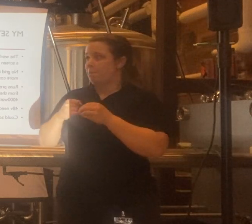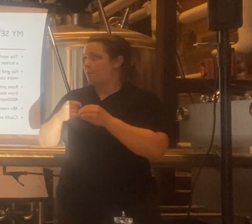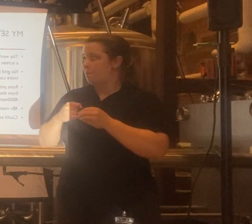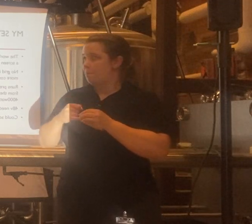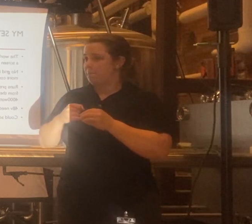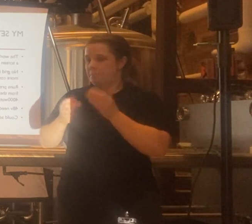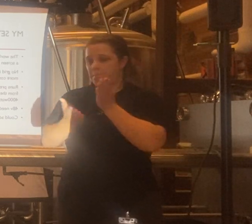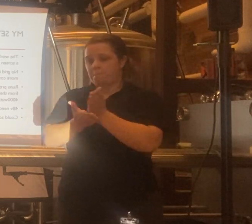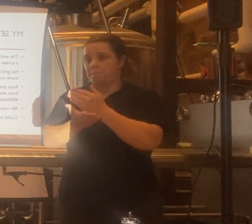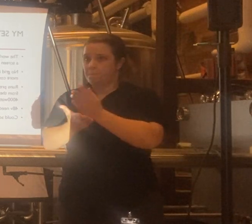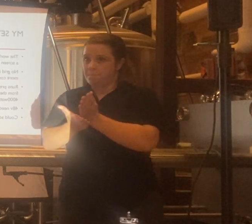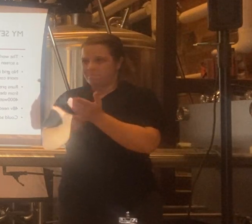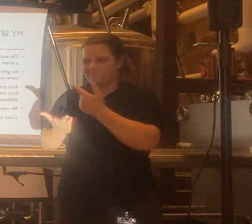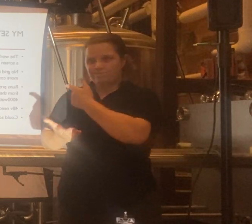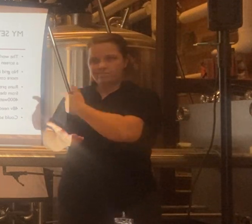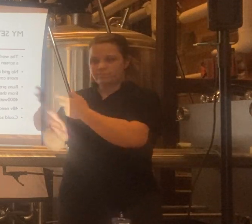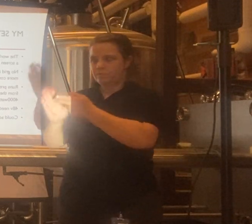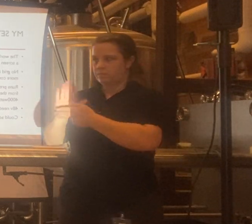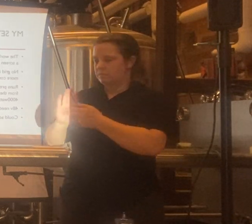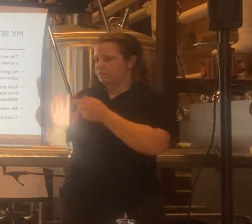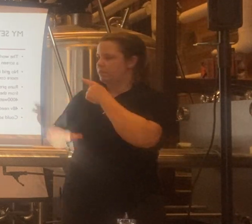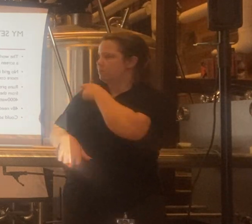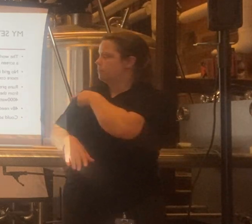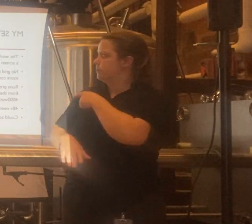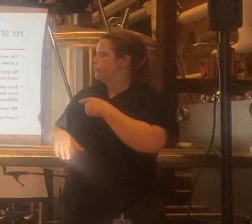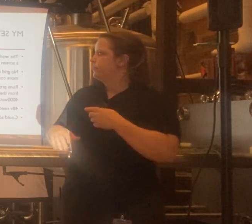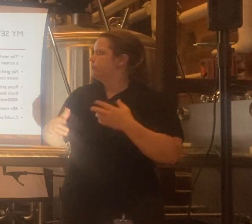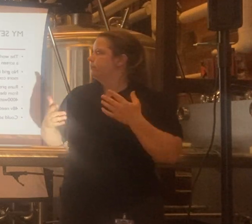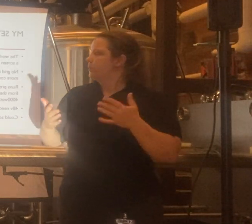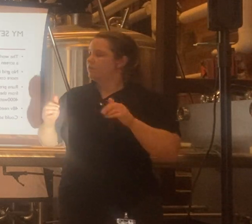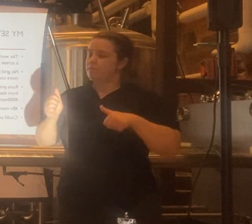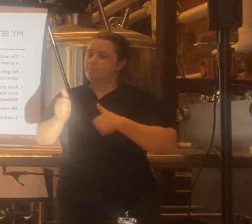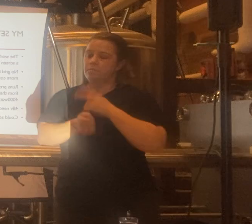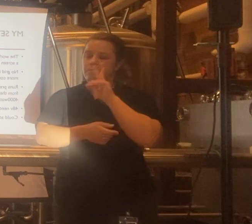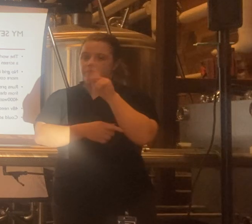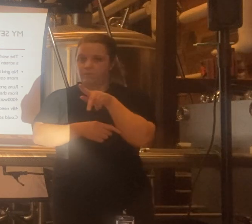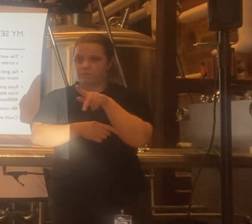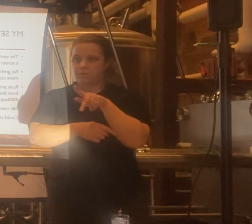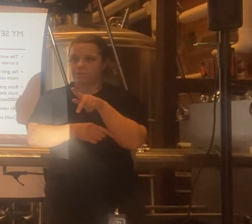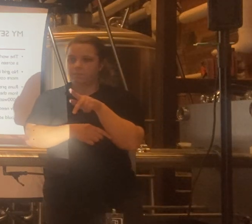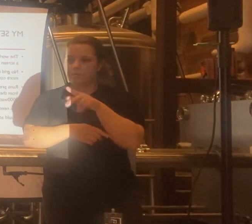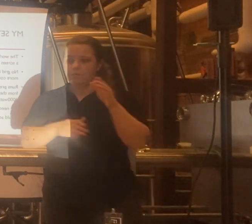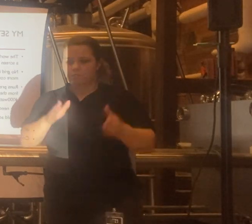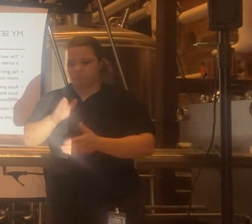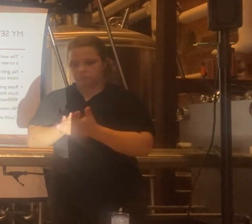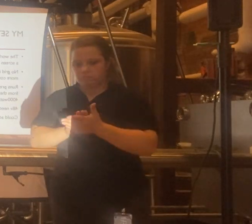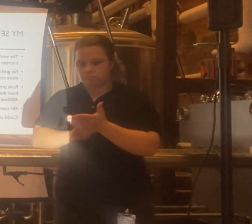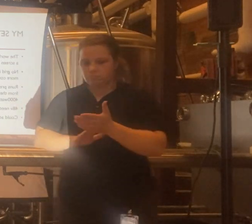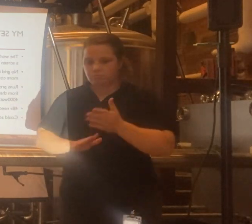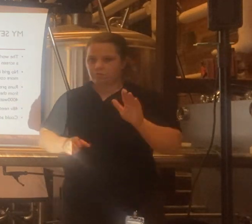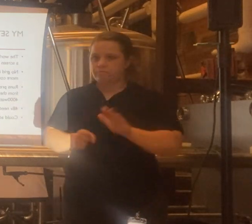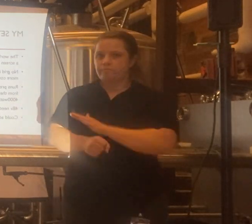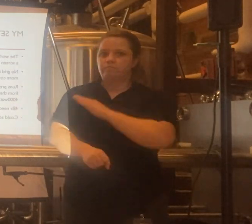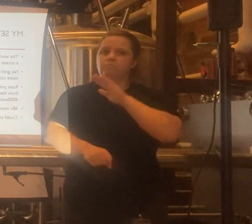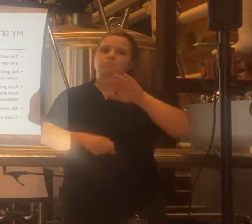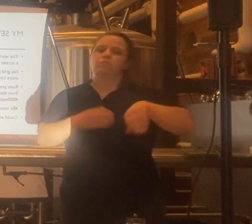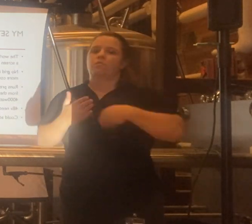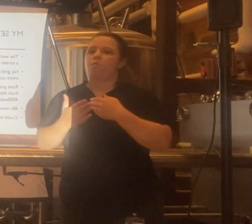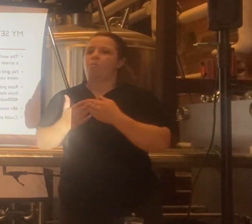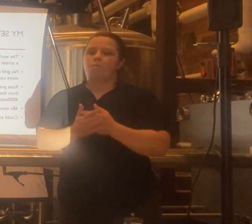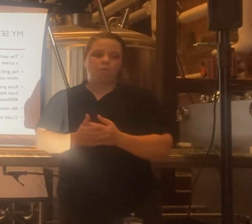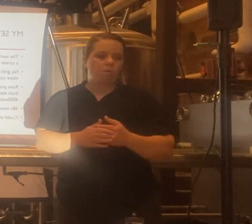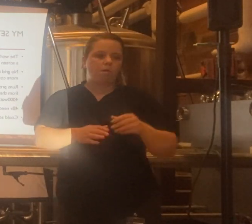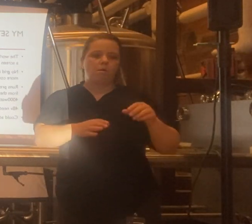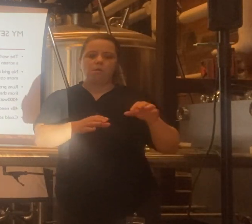feeds back to the box in the storage that runs all the workshop area. So the power comes out here, goes in here, and runs